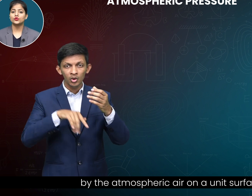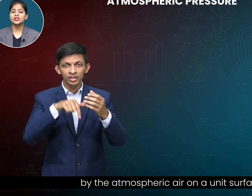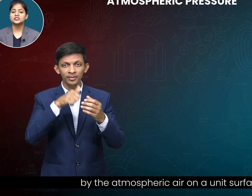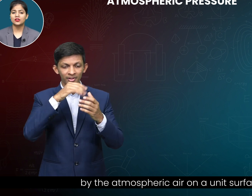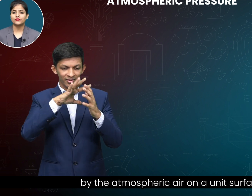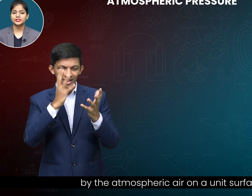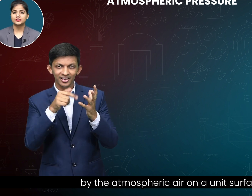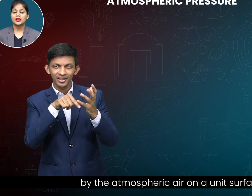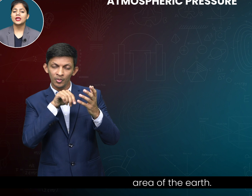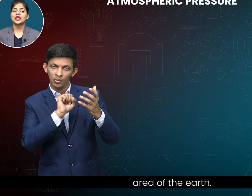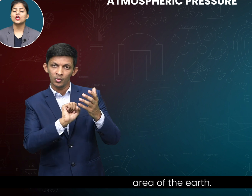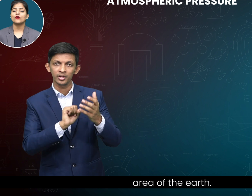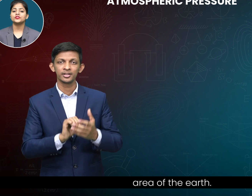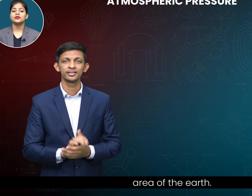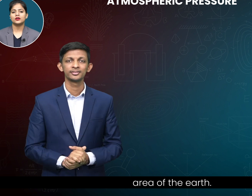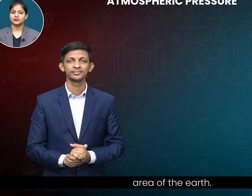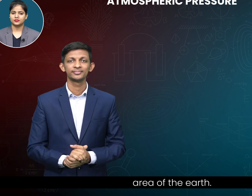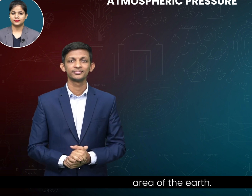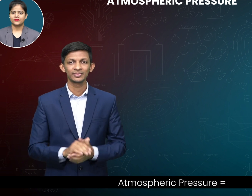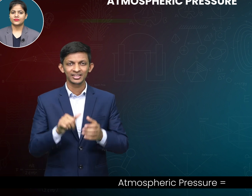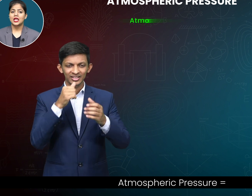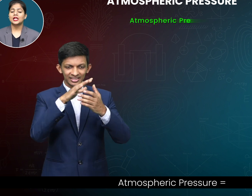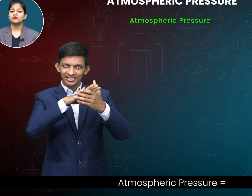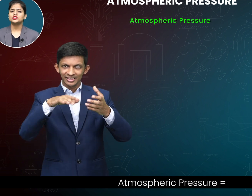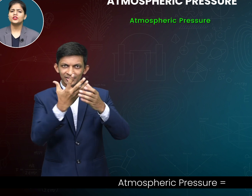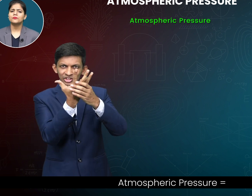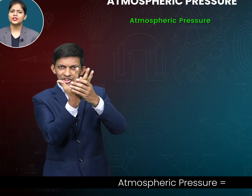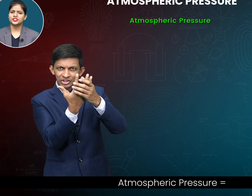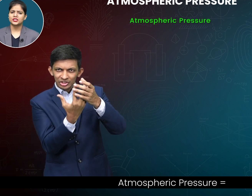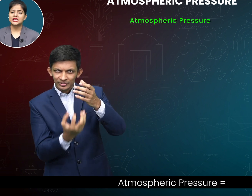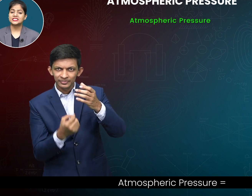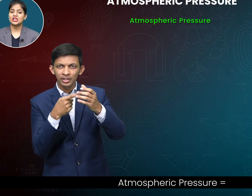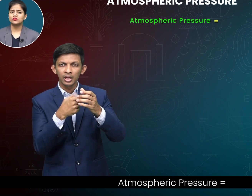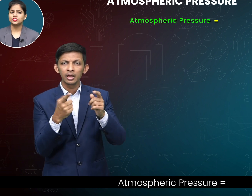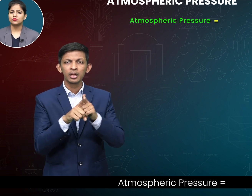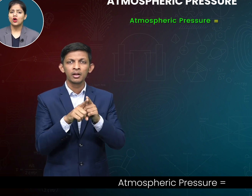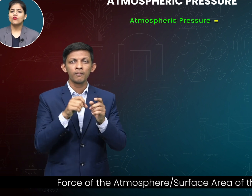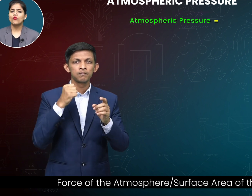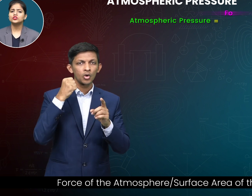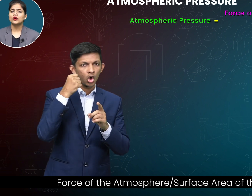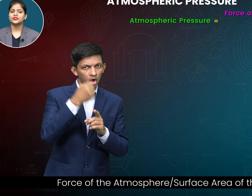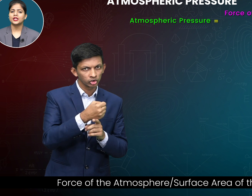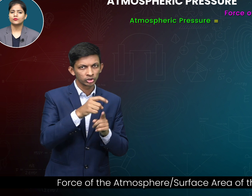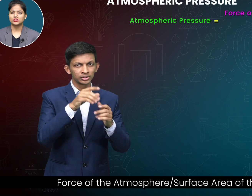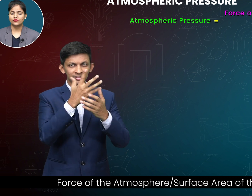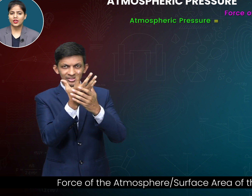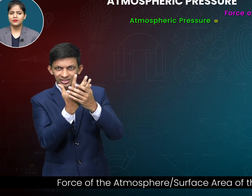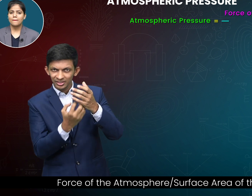unit surface area of the earth. Atmospheric pressure is equal to force of the atmosphere